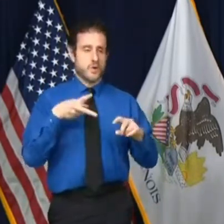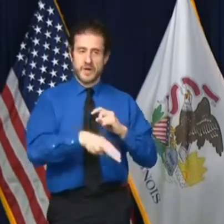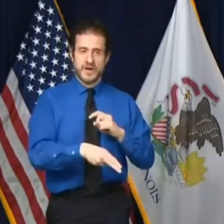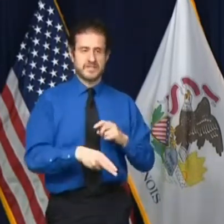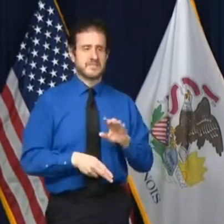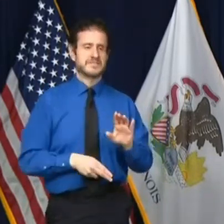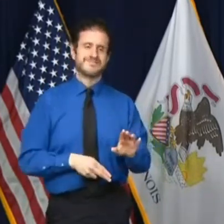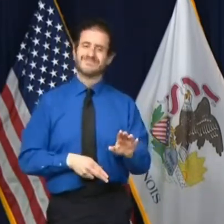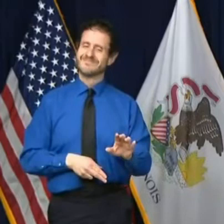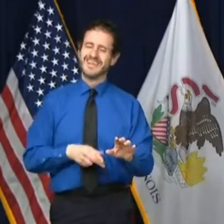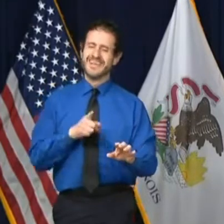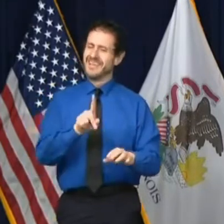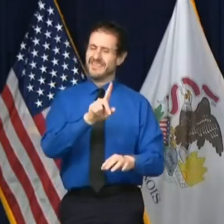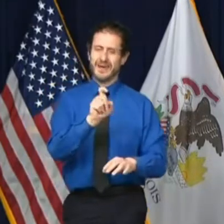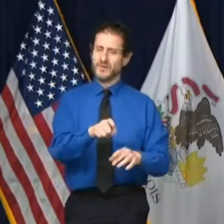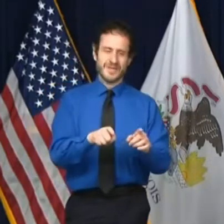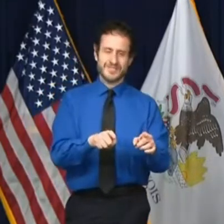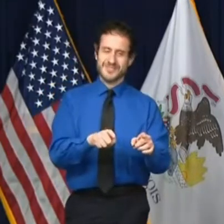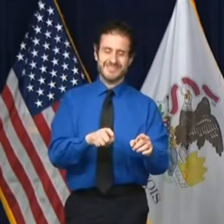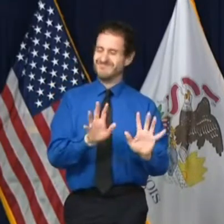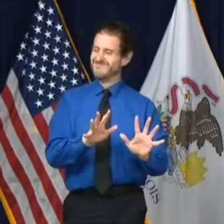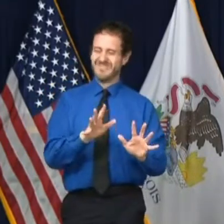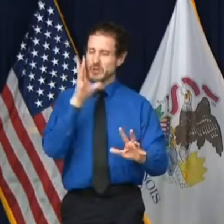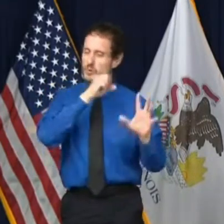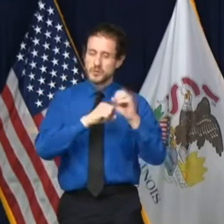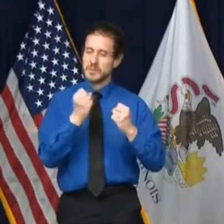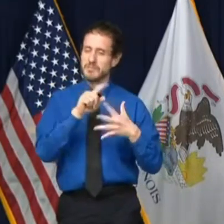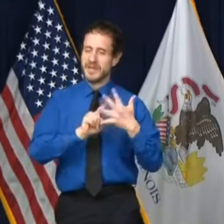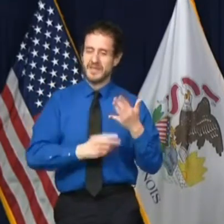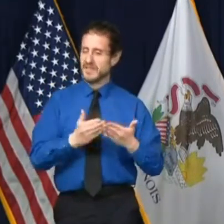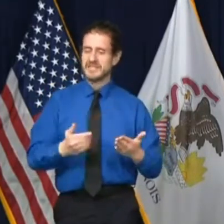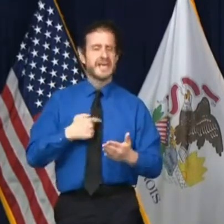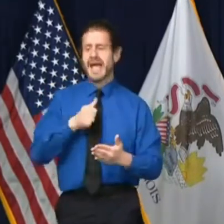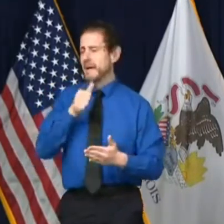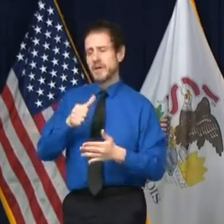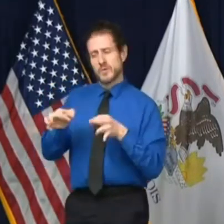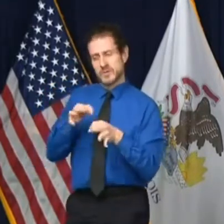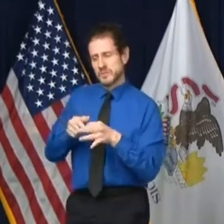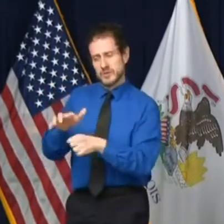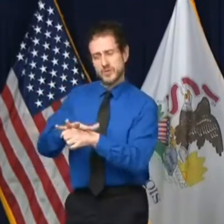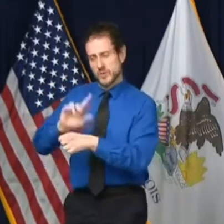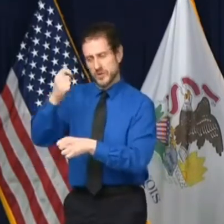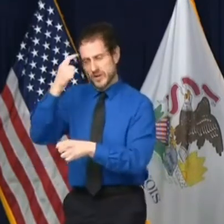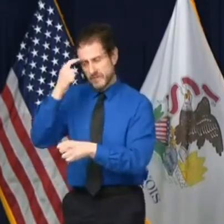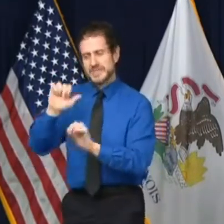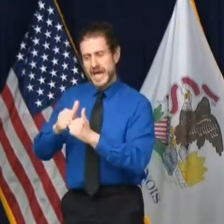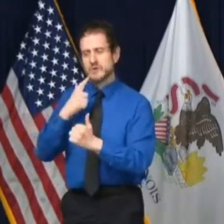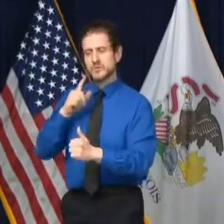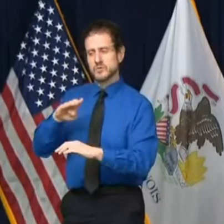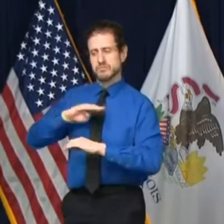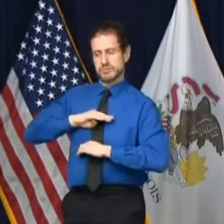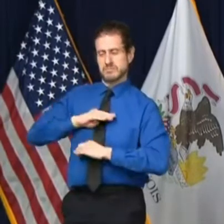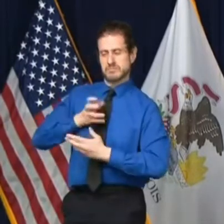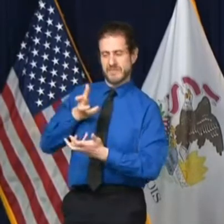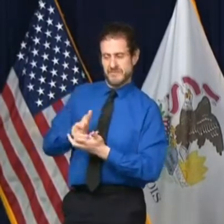assumptions in there. I'm not going to tell local governments what they should do to meet their budget requirements, but what I am doing is working hard